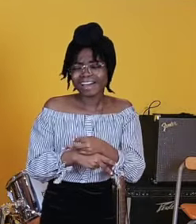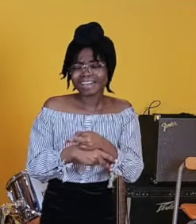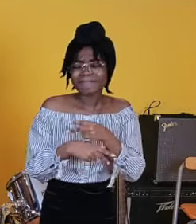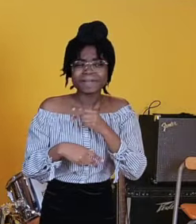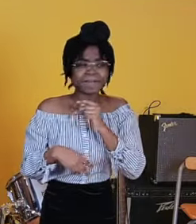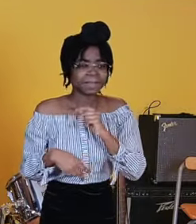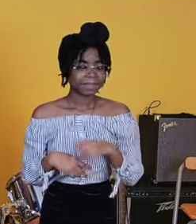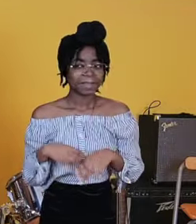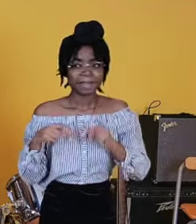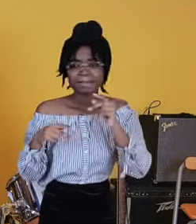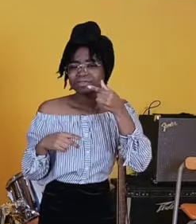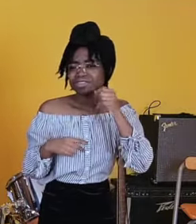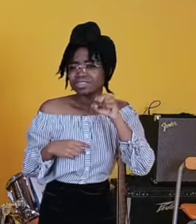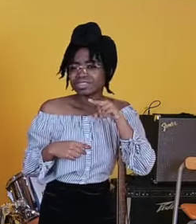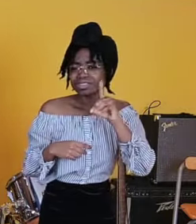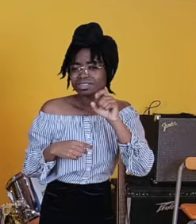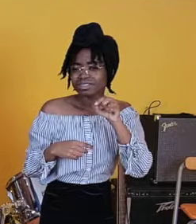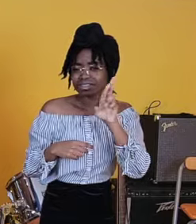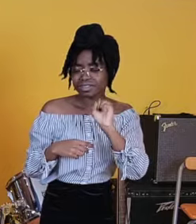today. So now